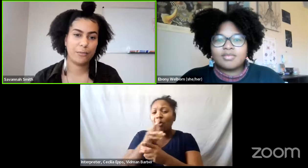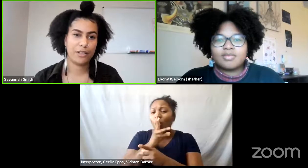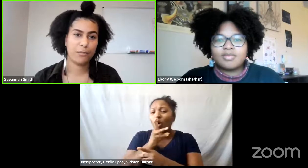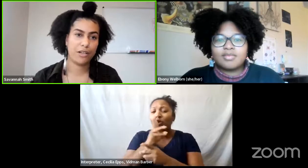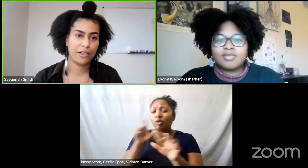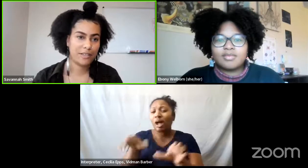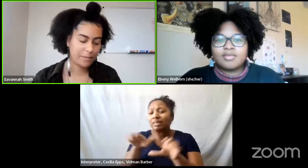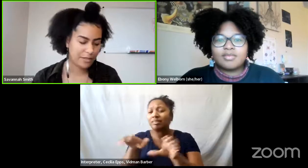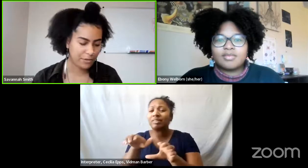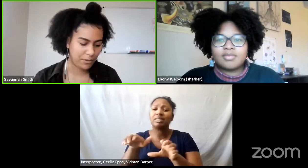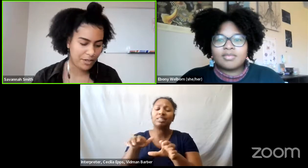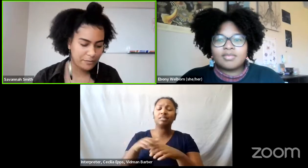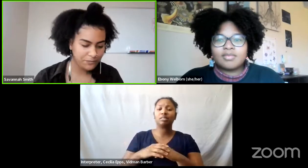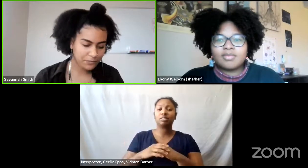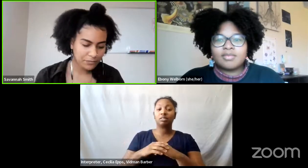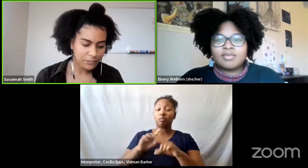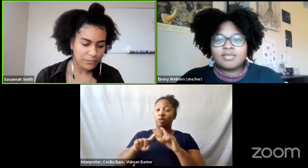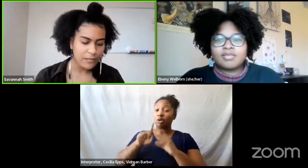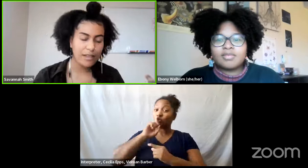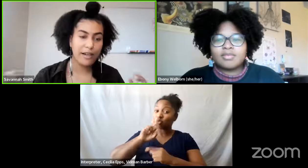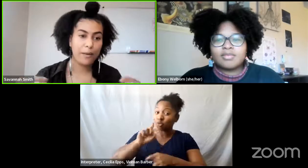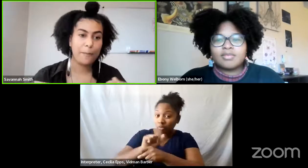engage with water in specific ways.